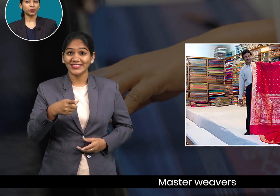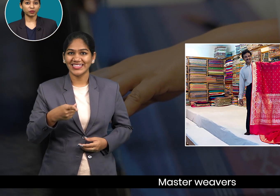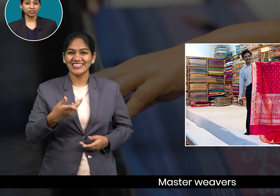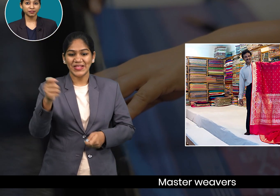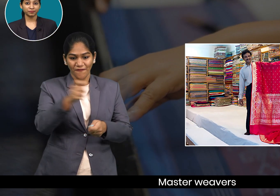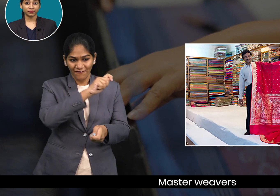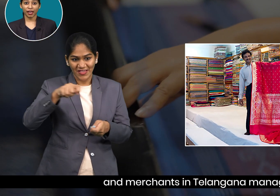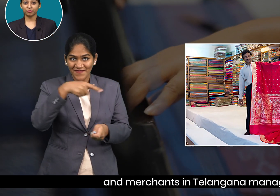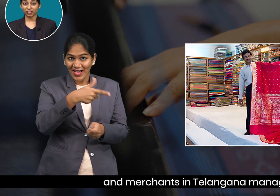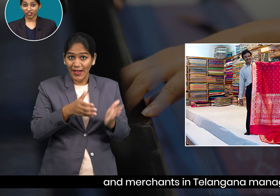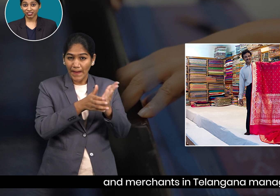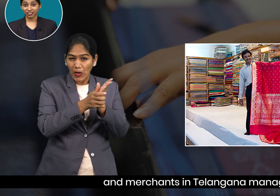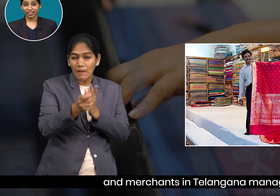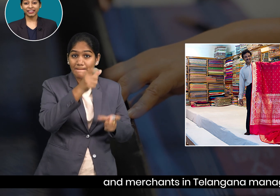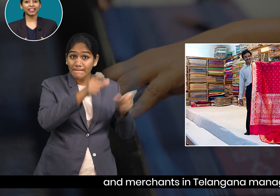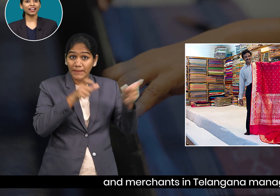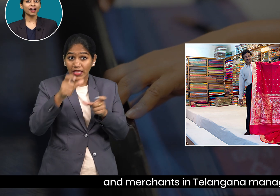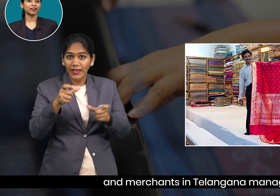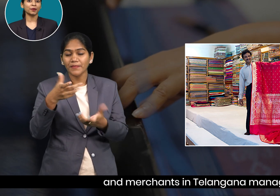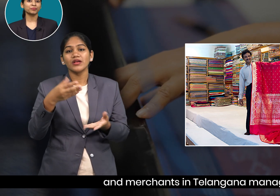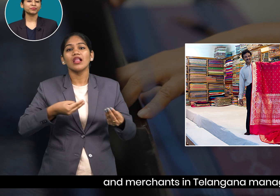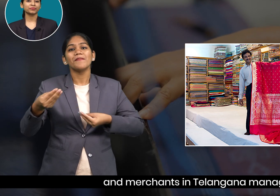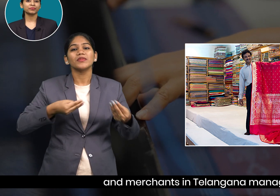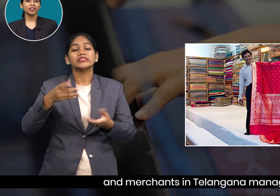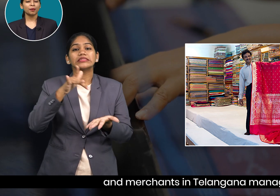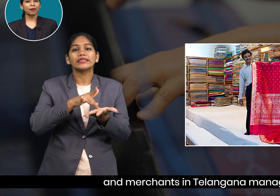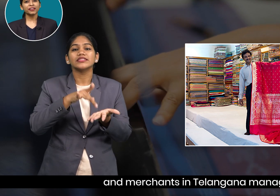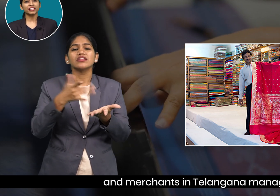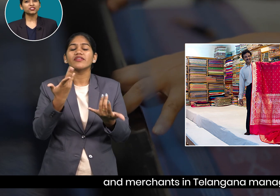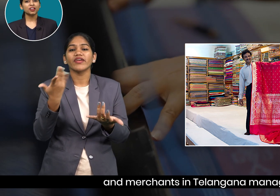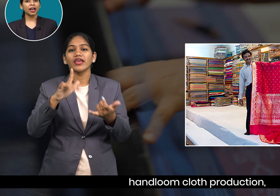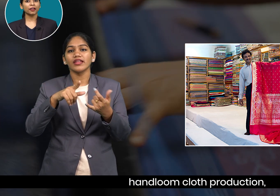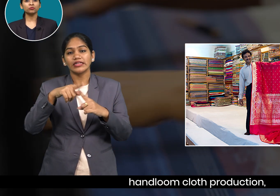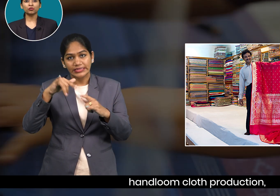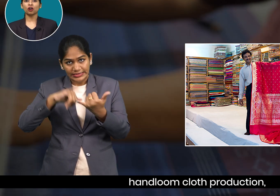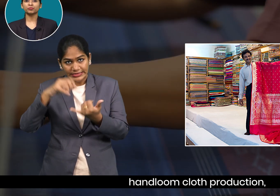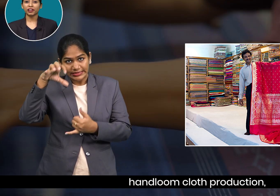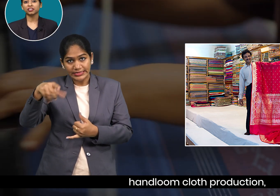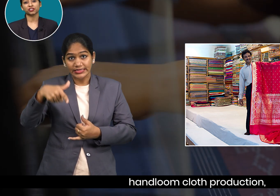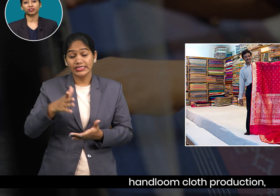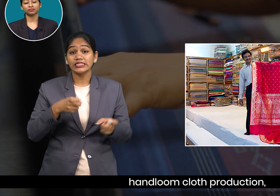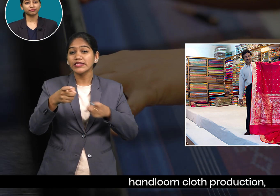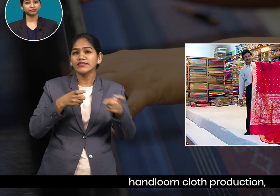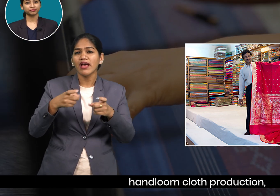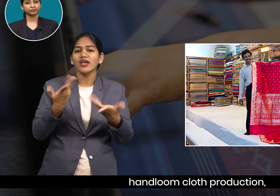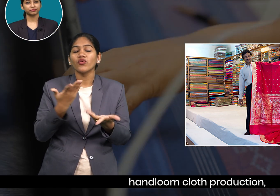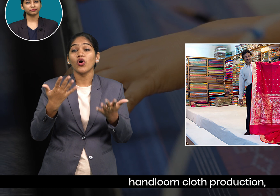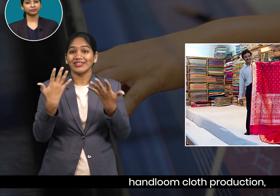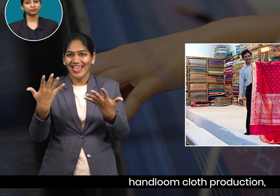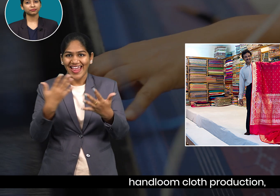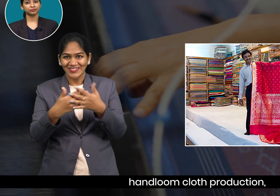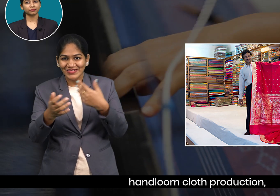Master weavers and merchants in Telangana manage handloom cloth production